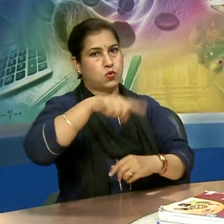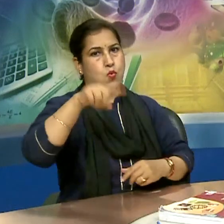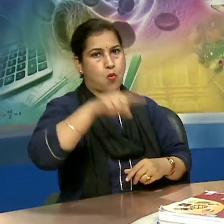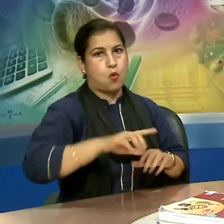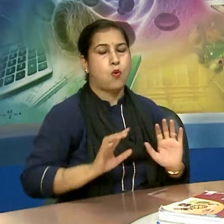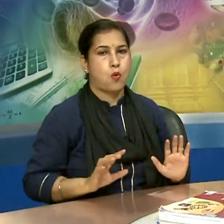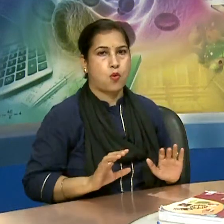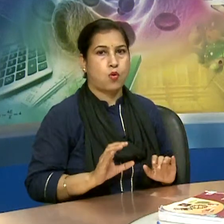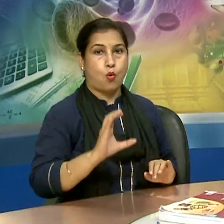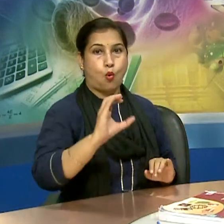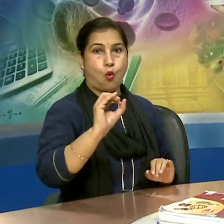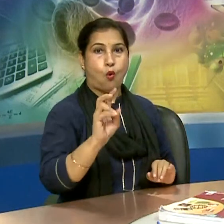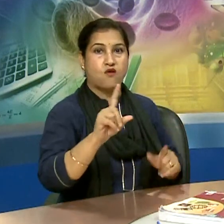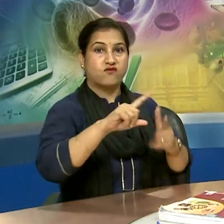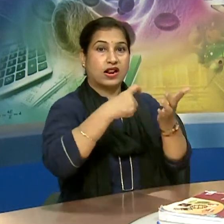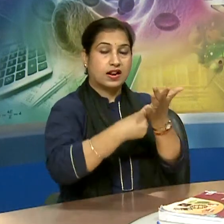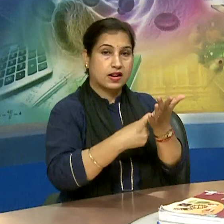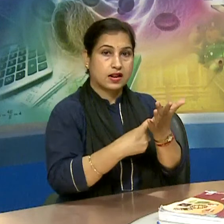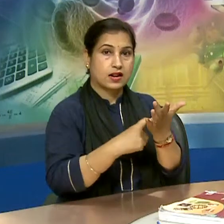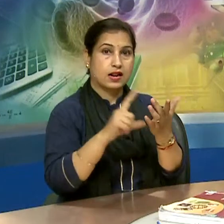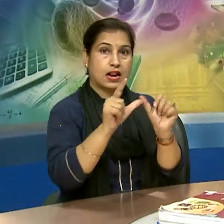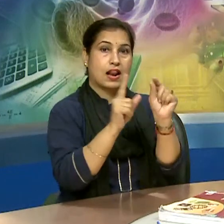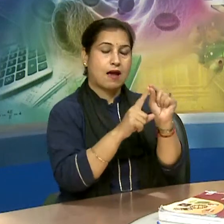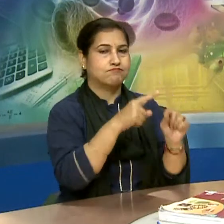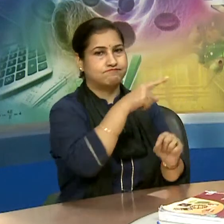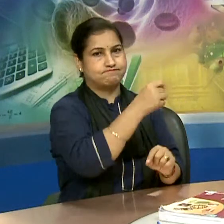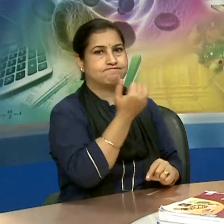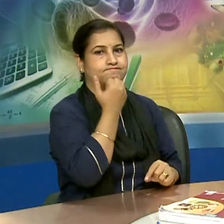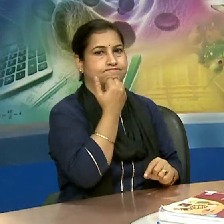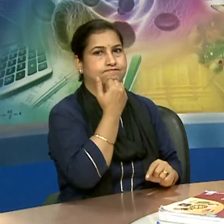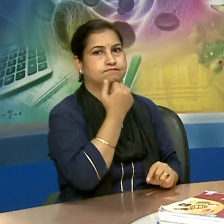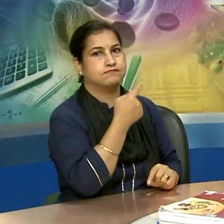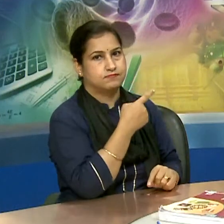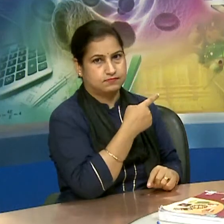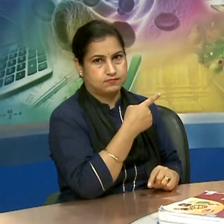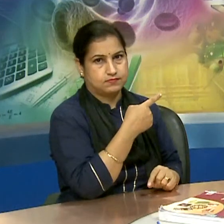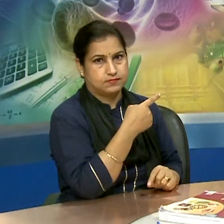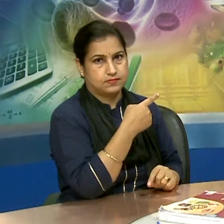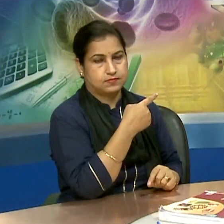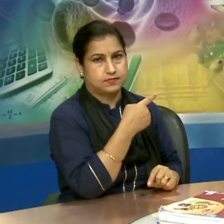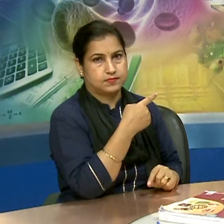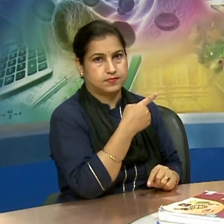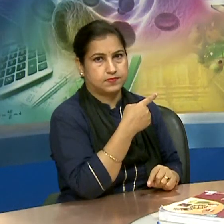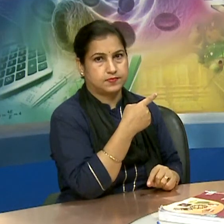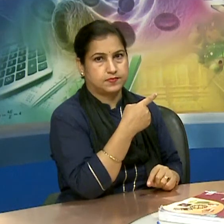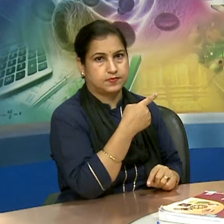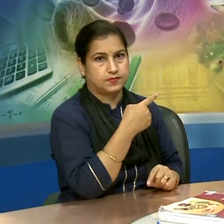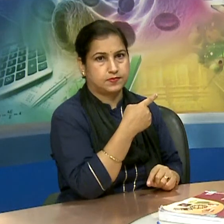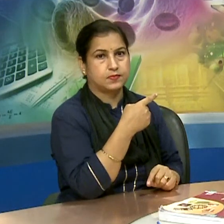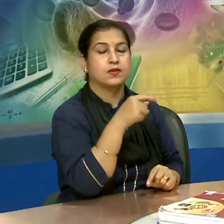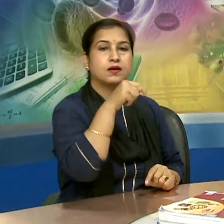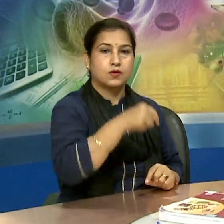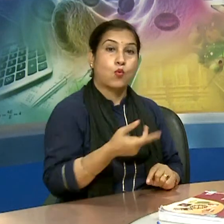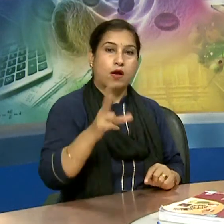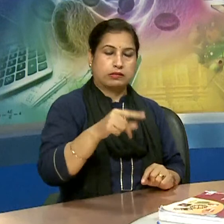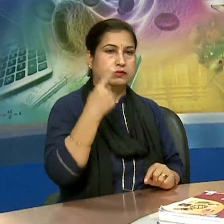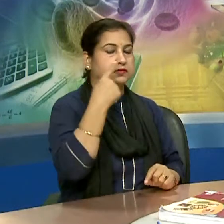This row of safety pins has lot of overlapping. Let's see what